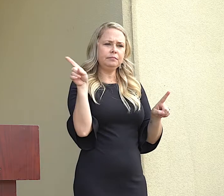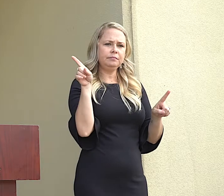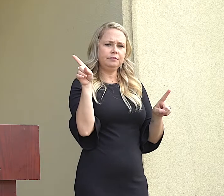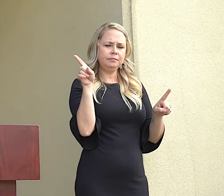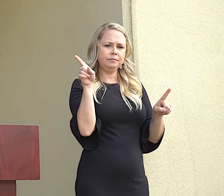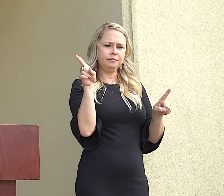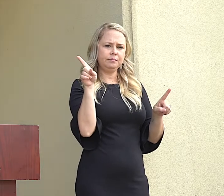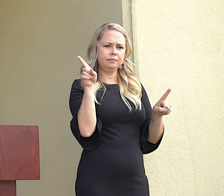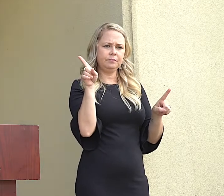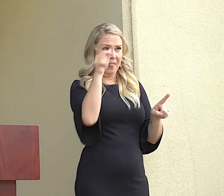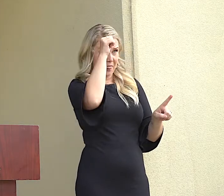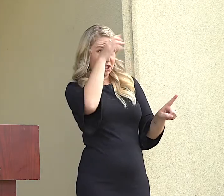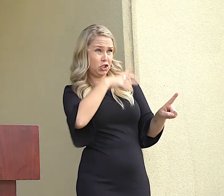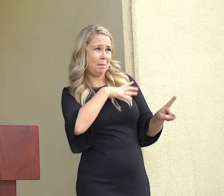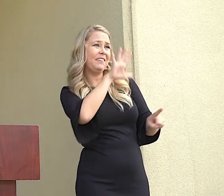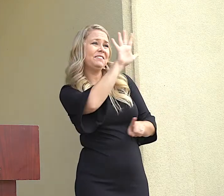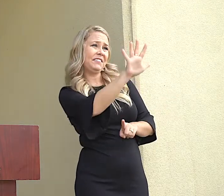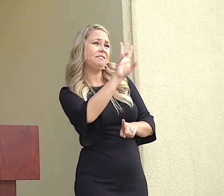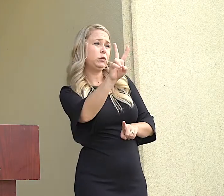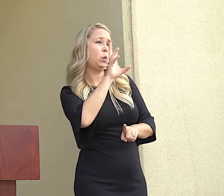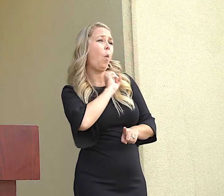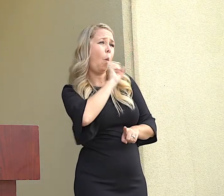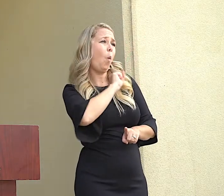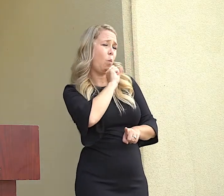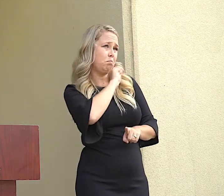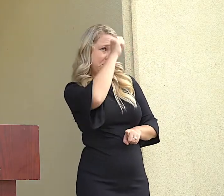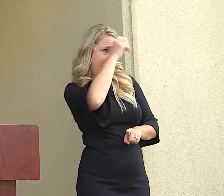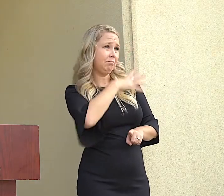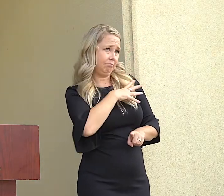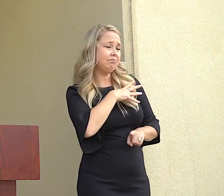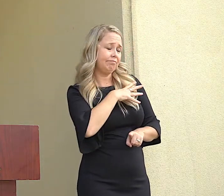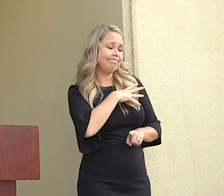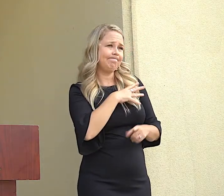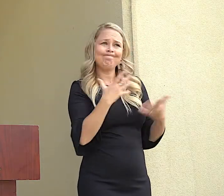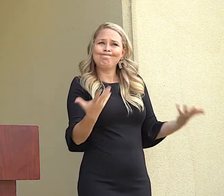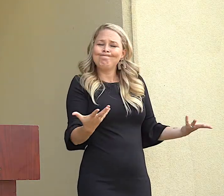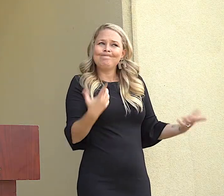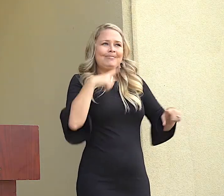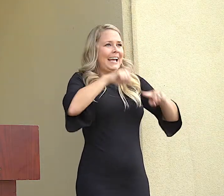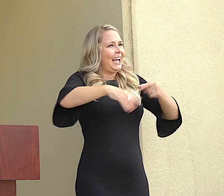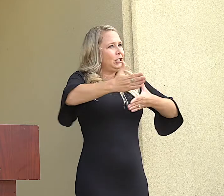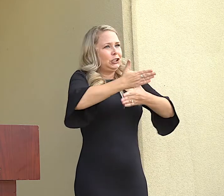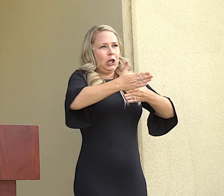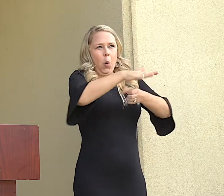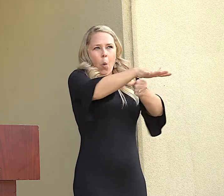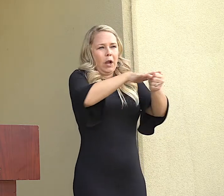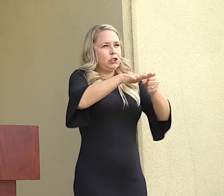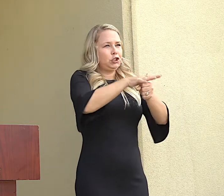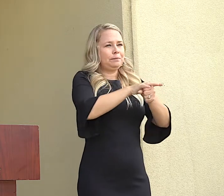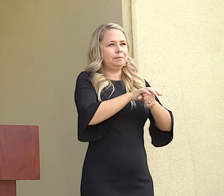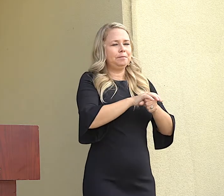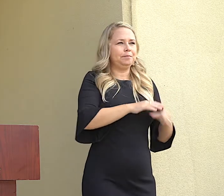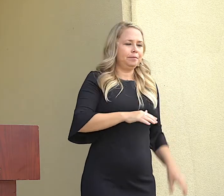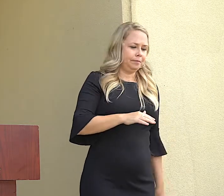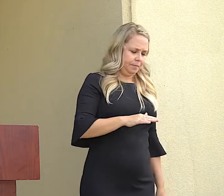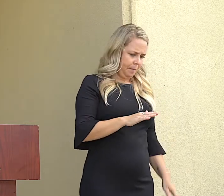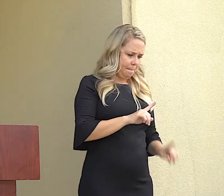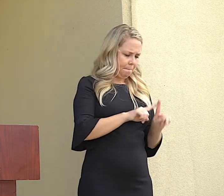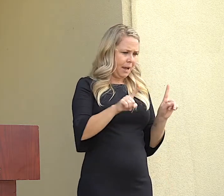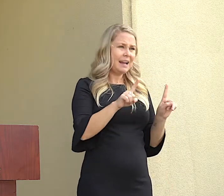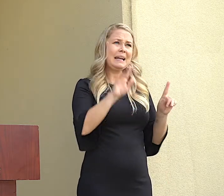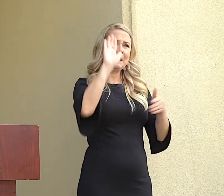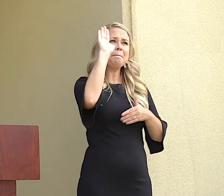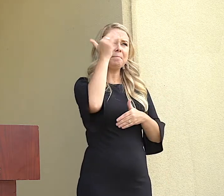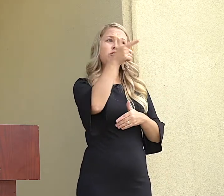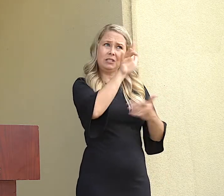of that. Okay. The gentleman is a 52-year-old. I'm unable to share location. However, it appears that